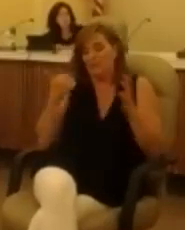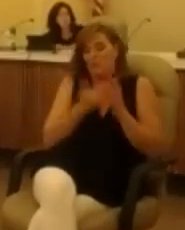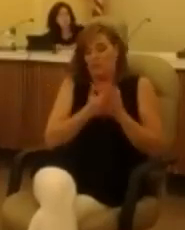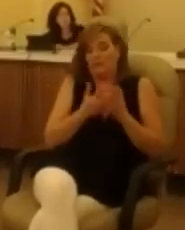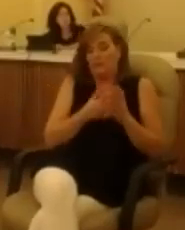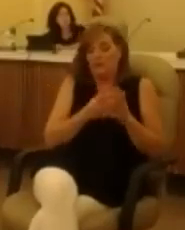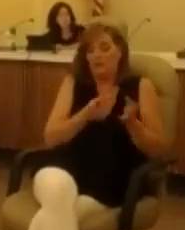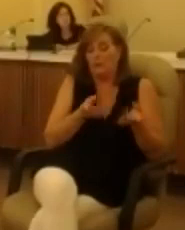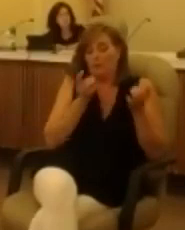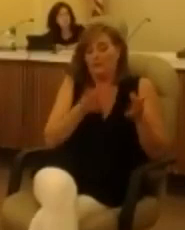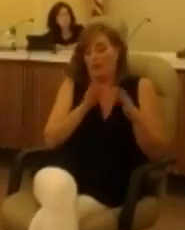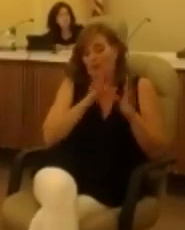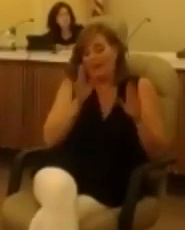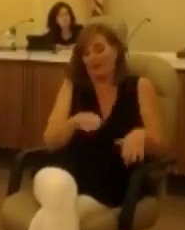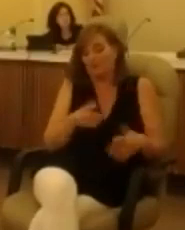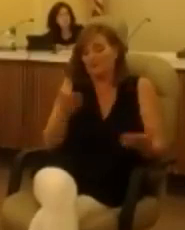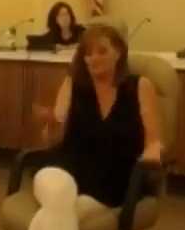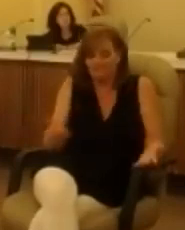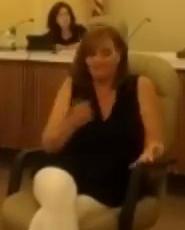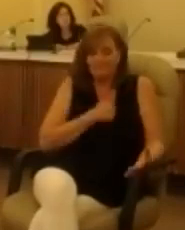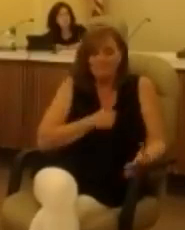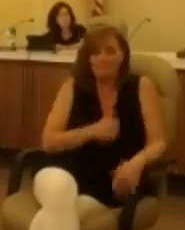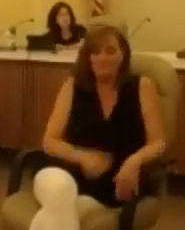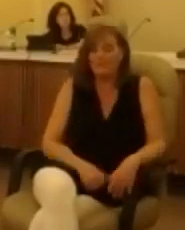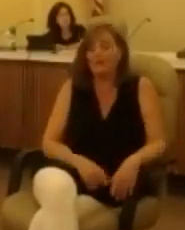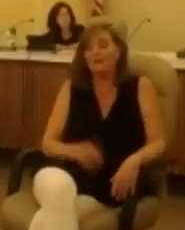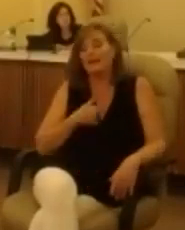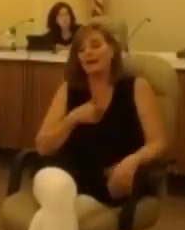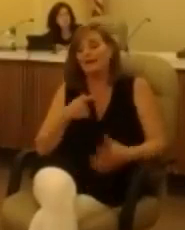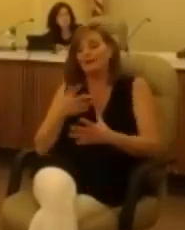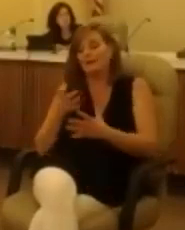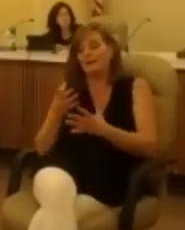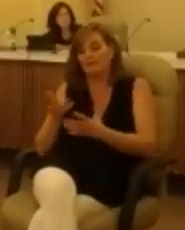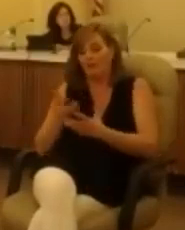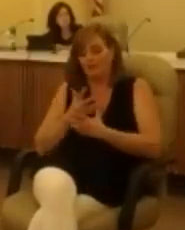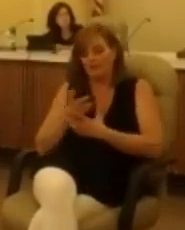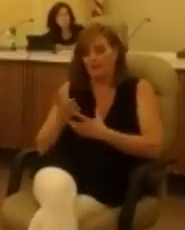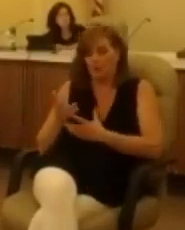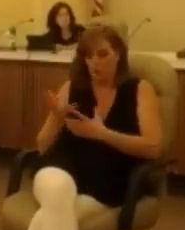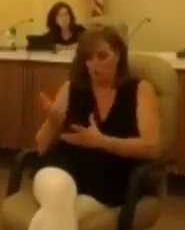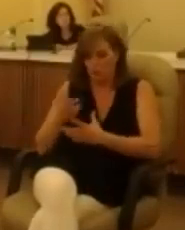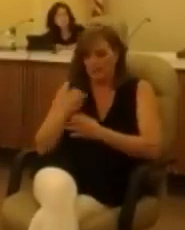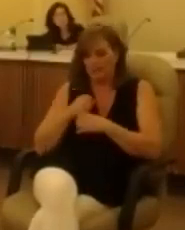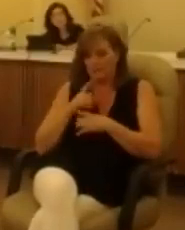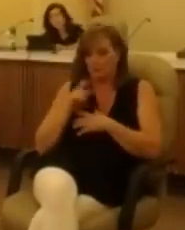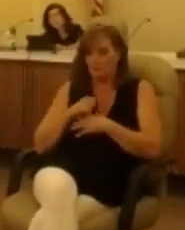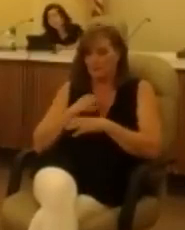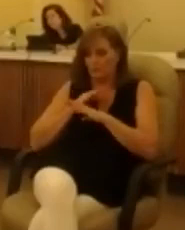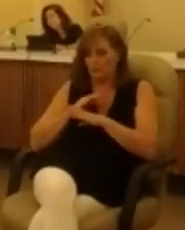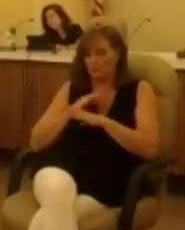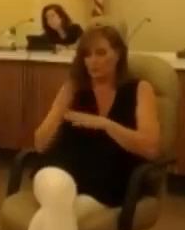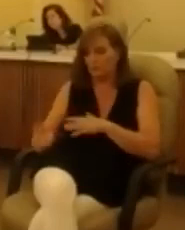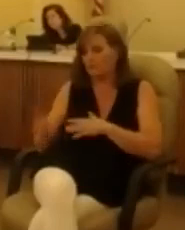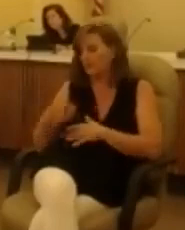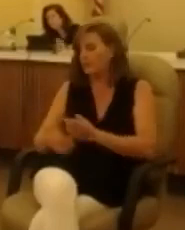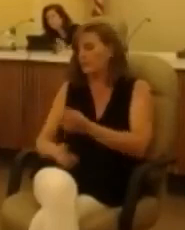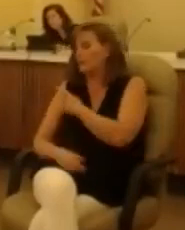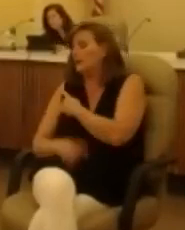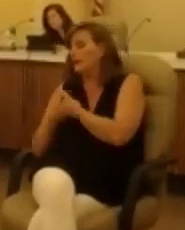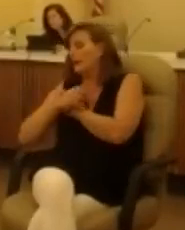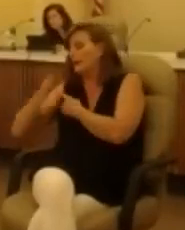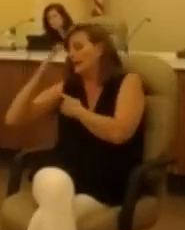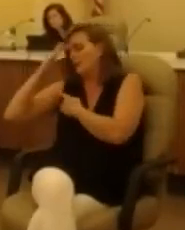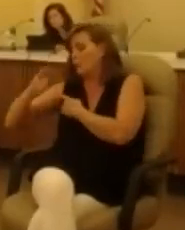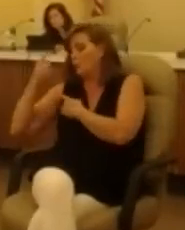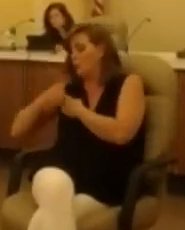as I often point out, if it was your property, you want those protections there. Right. So. And I know one of the problems